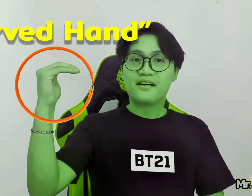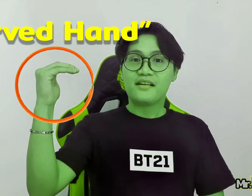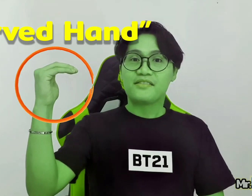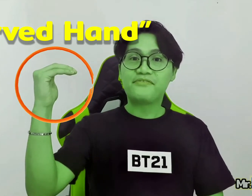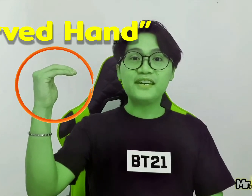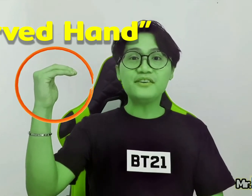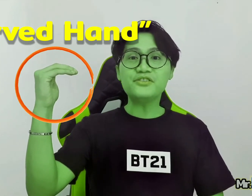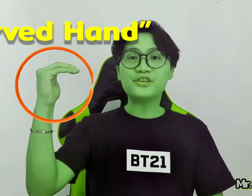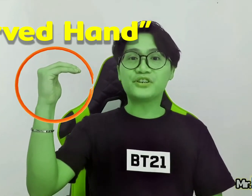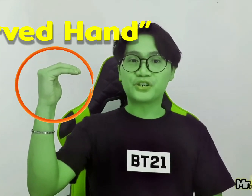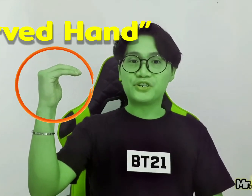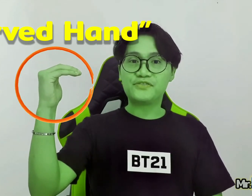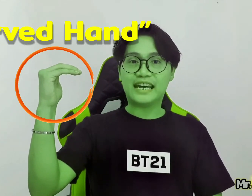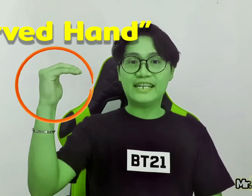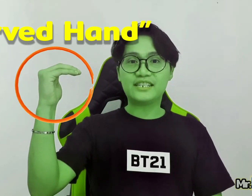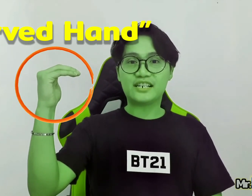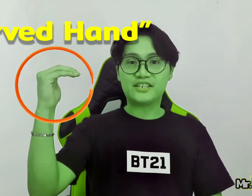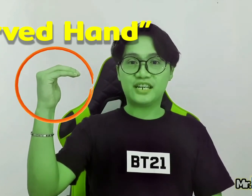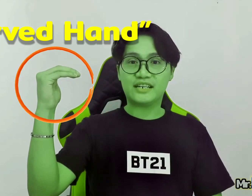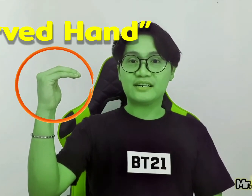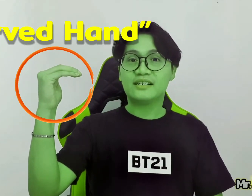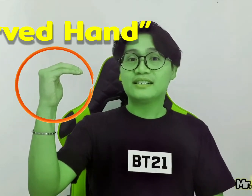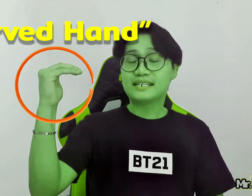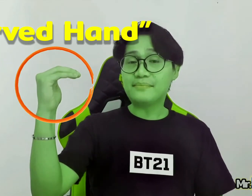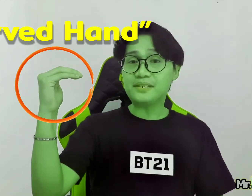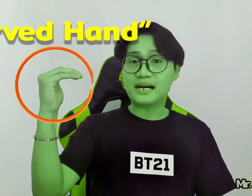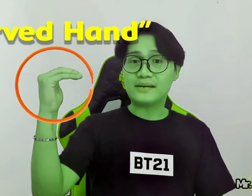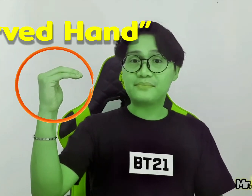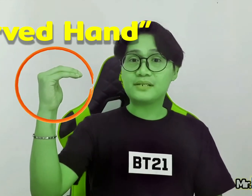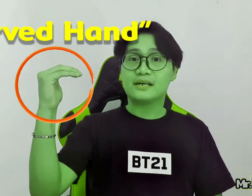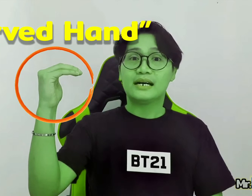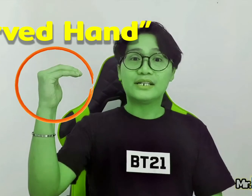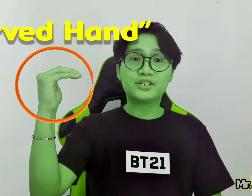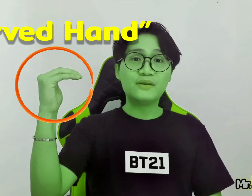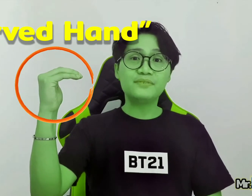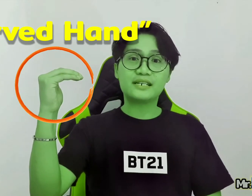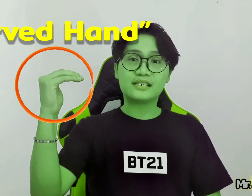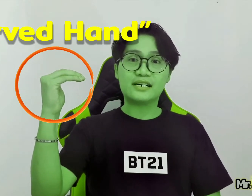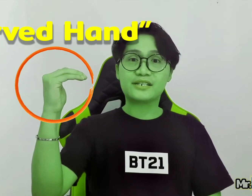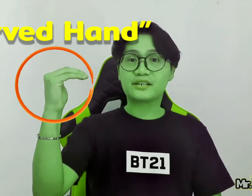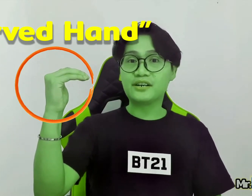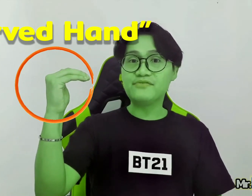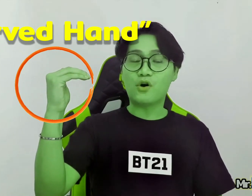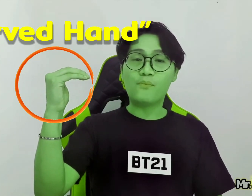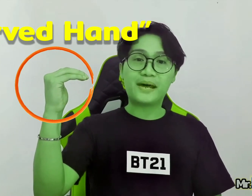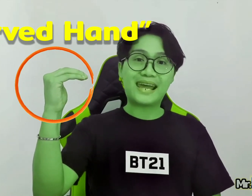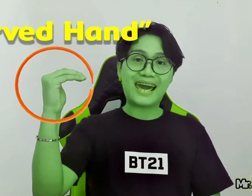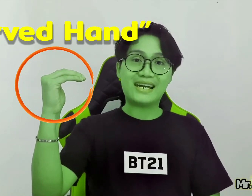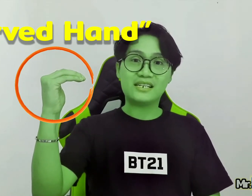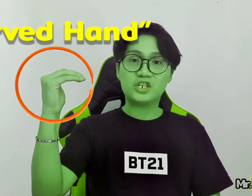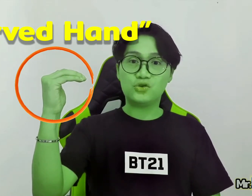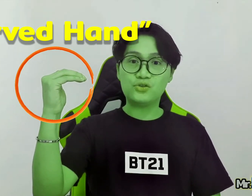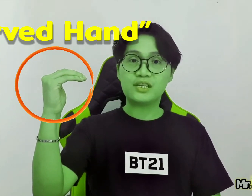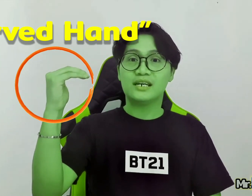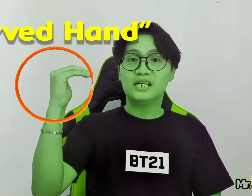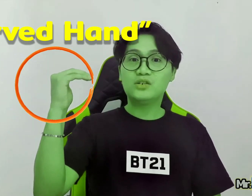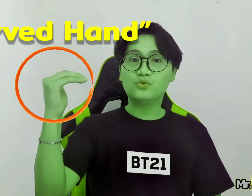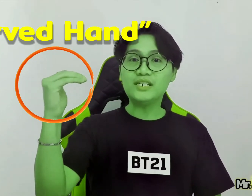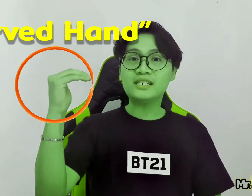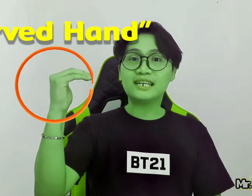The fingers are curved and touching. Sometimes a term such as curved open hand used, in which